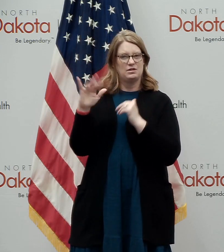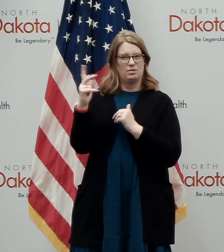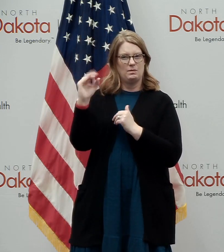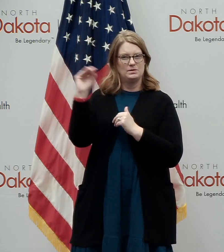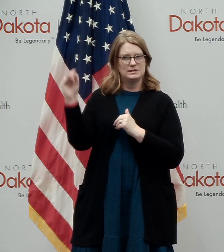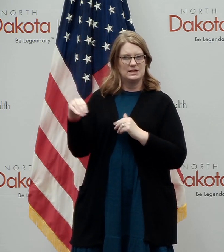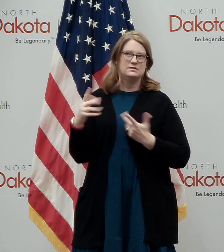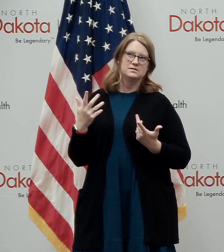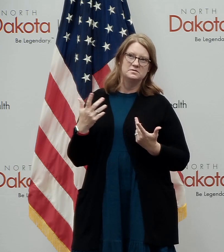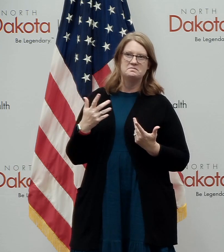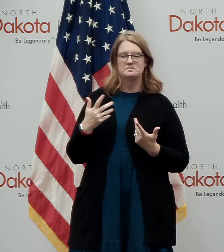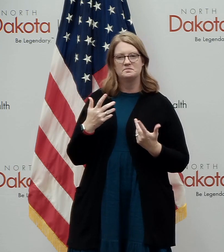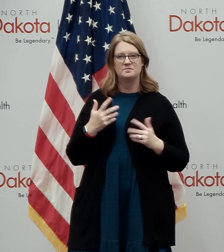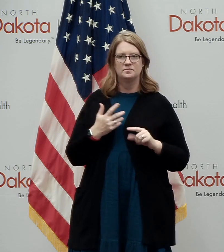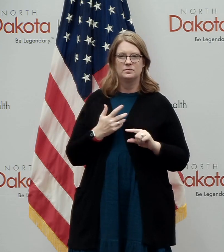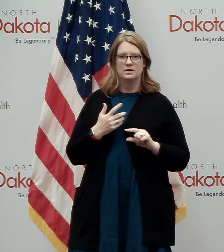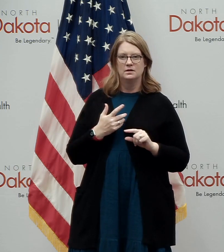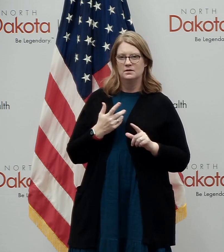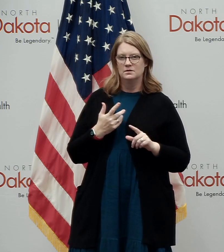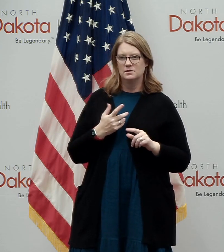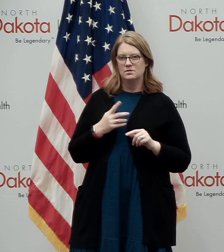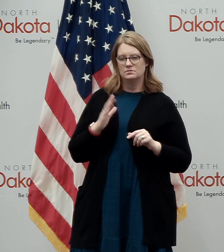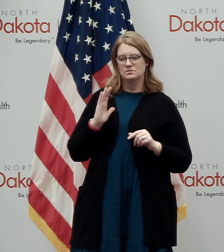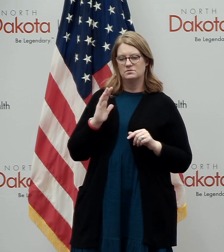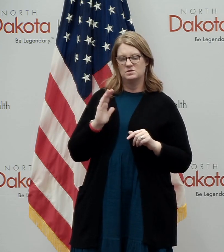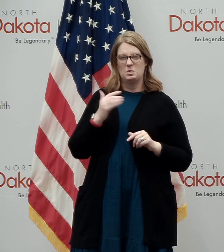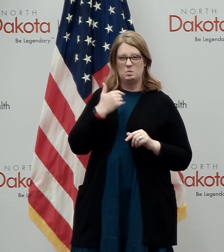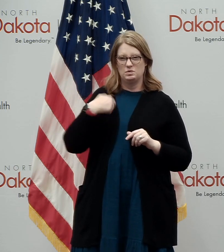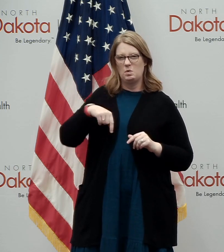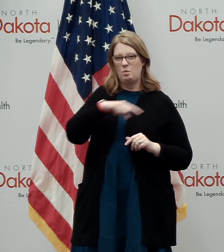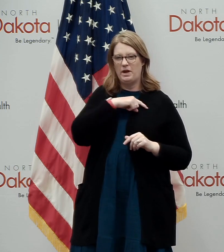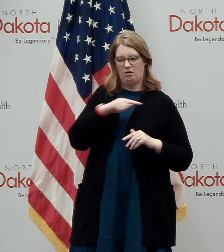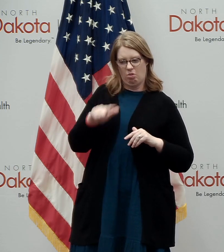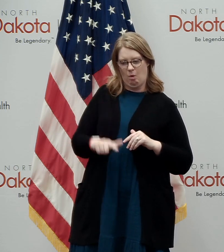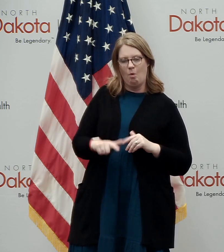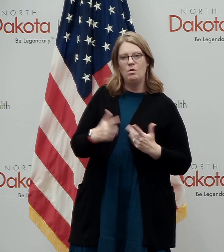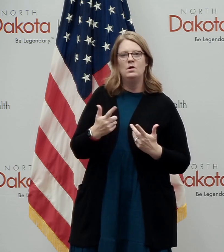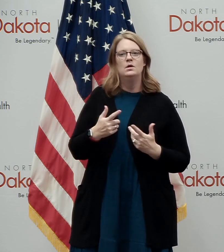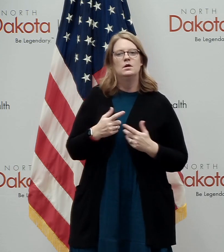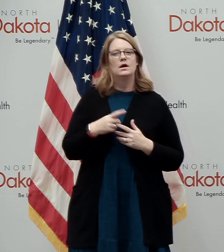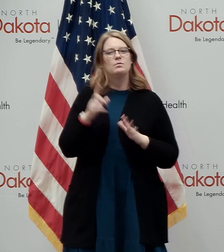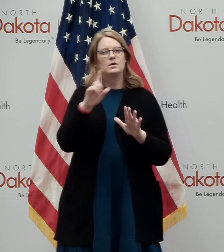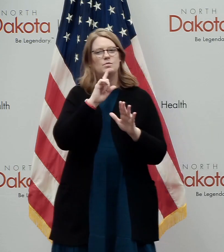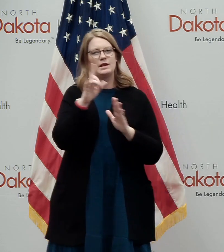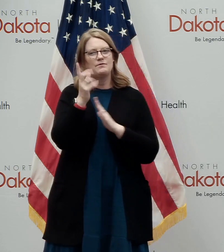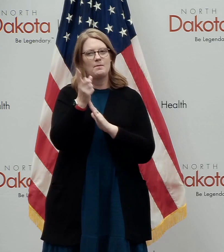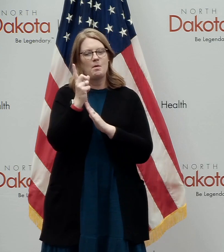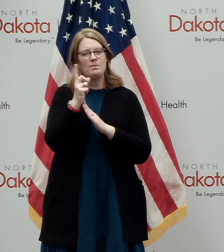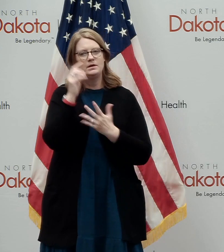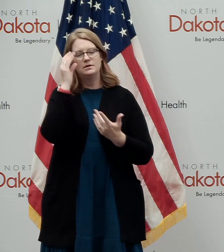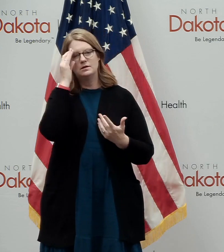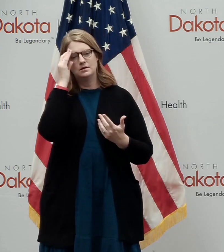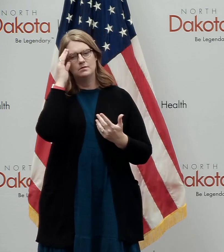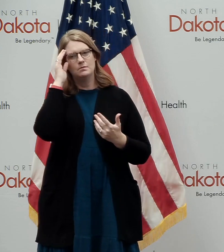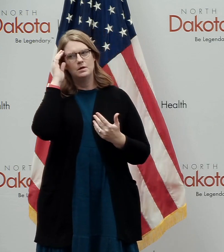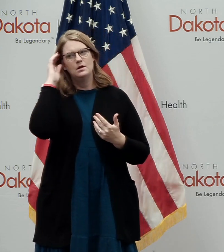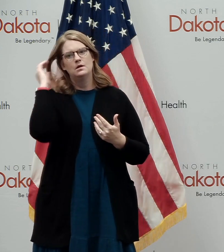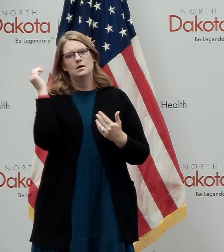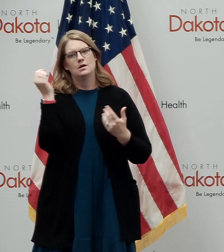about 1/3 the fatality rate of the nation. I want to just spend a moment on that because I know there's been a number of